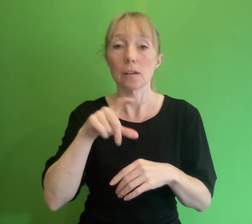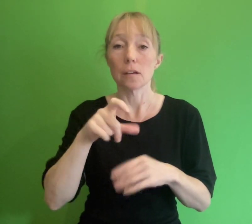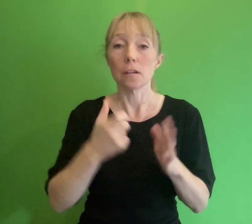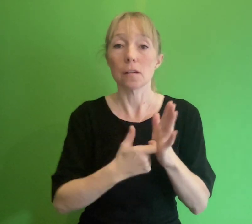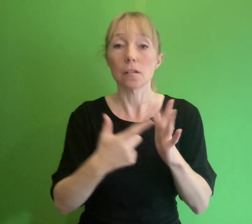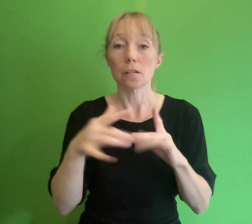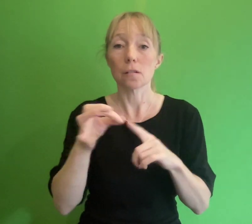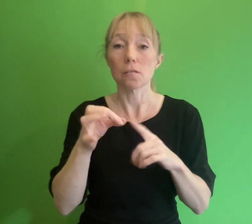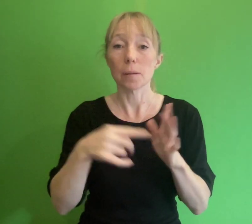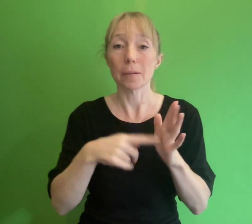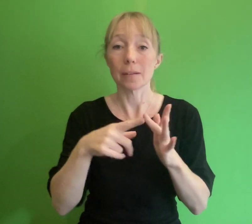@CrypticArts and